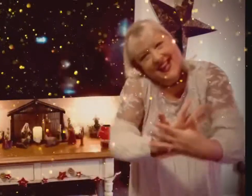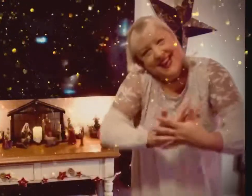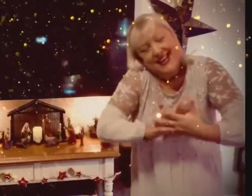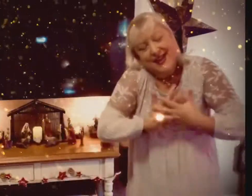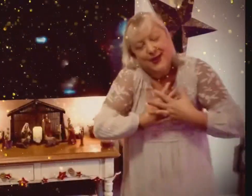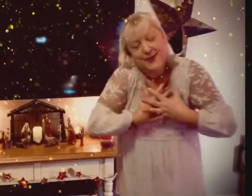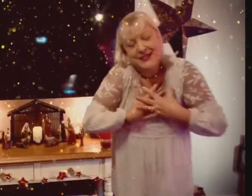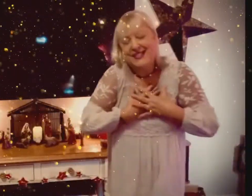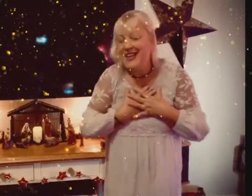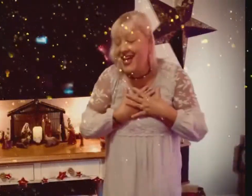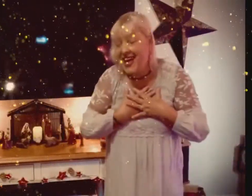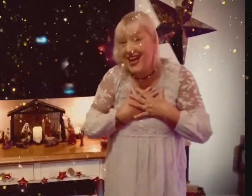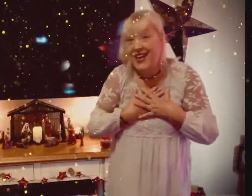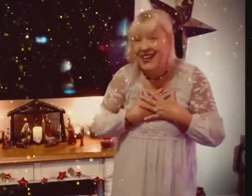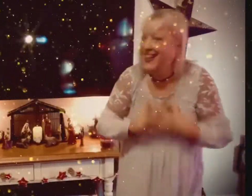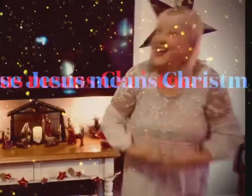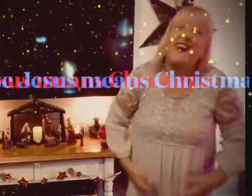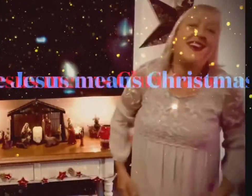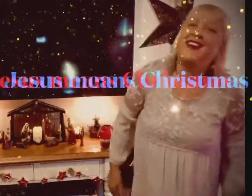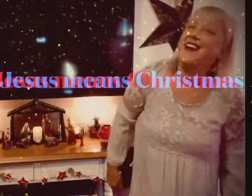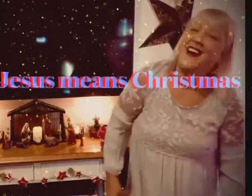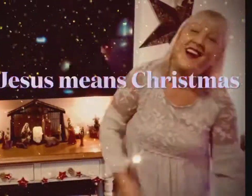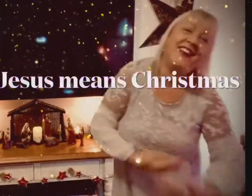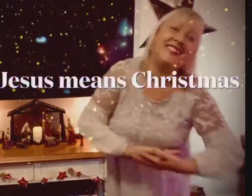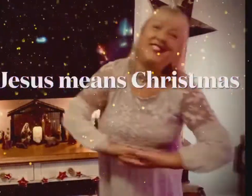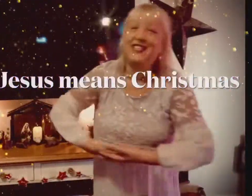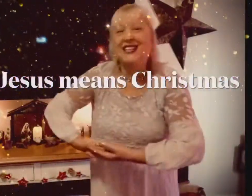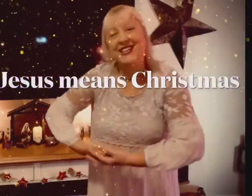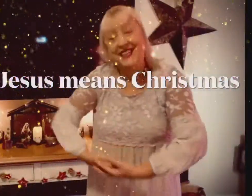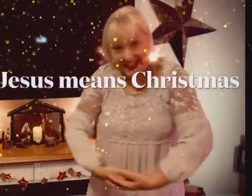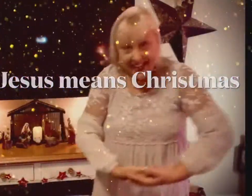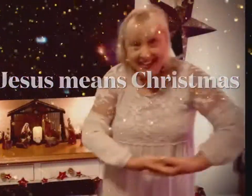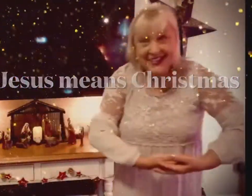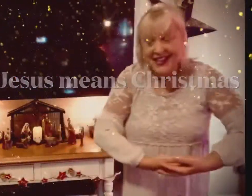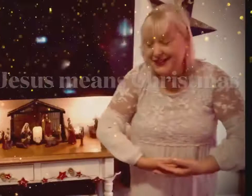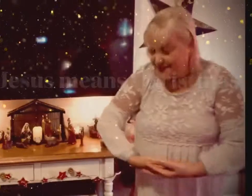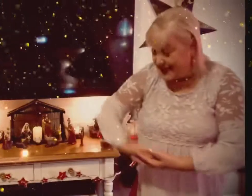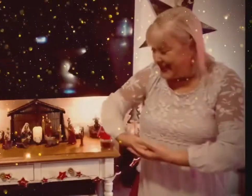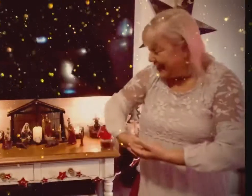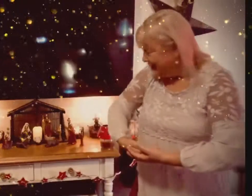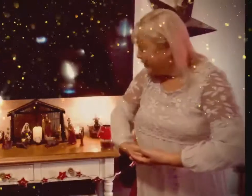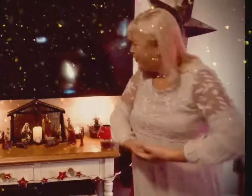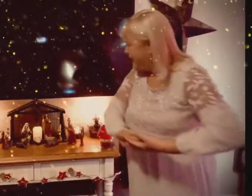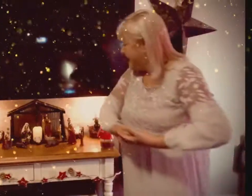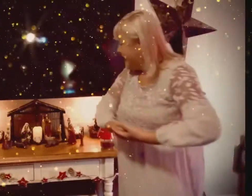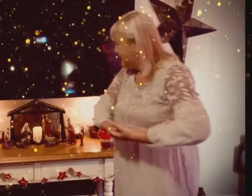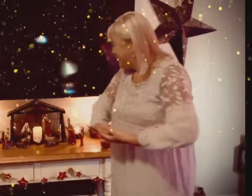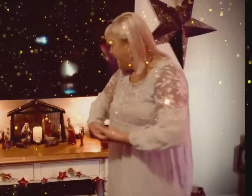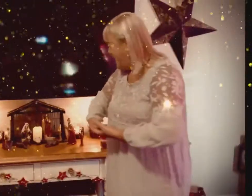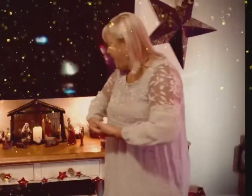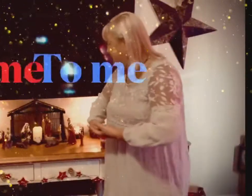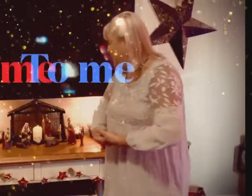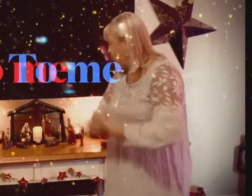Him stay. Cause Jesus means Christmas to